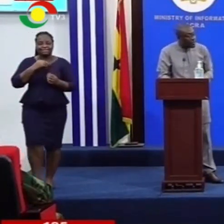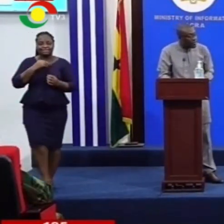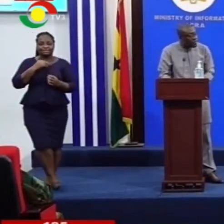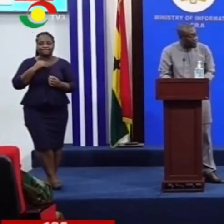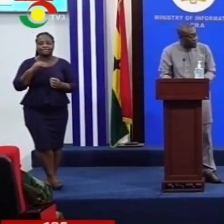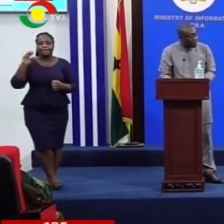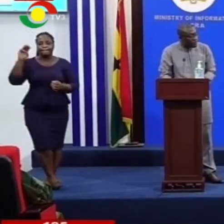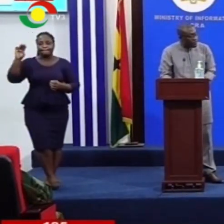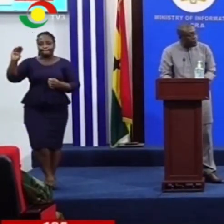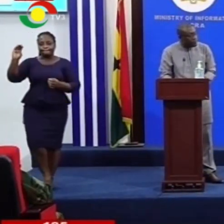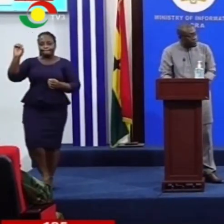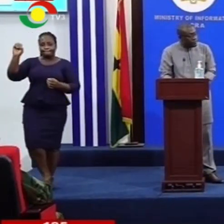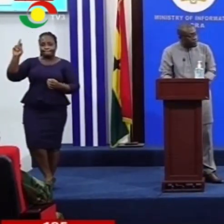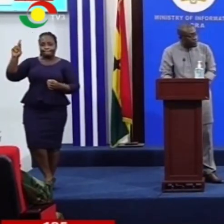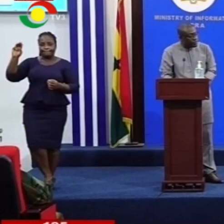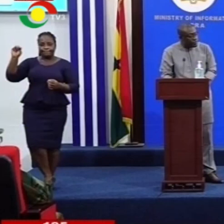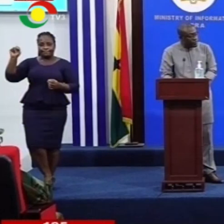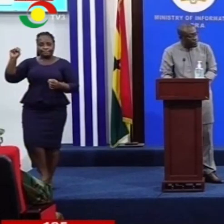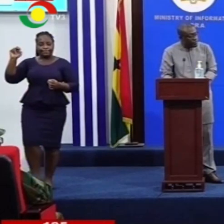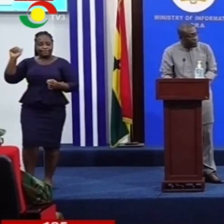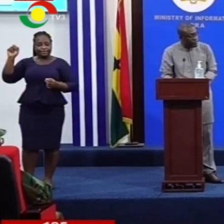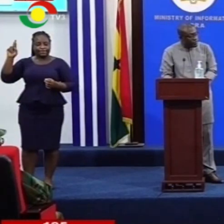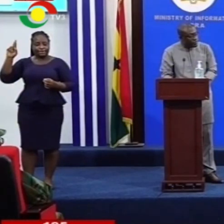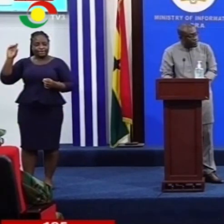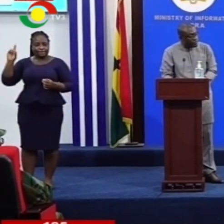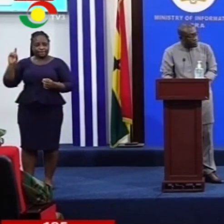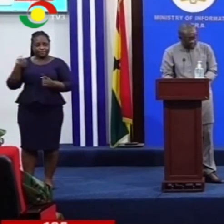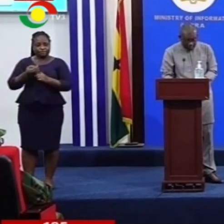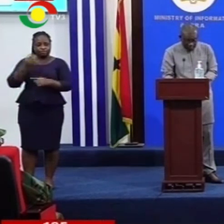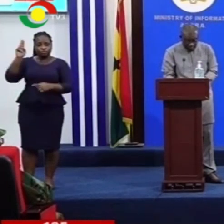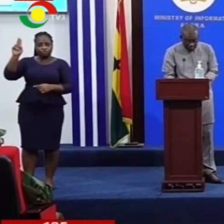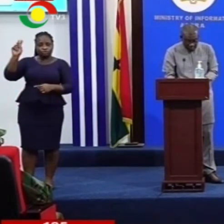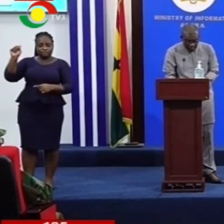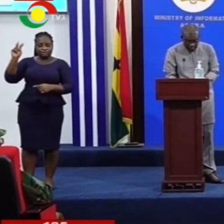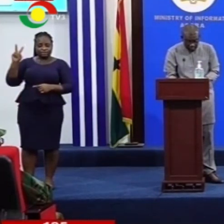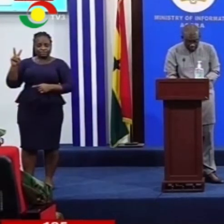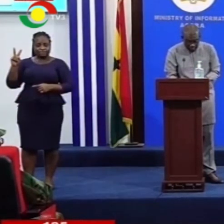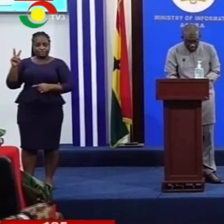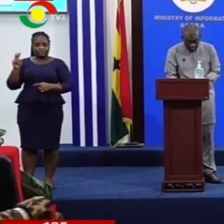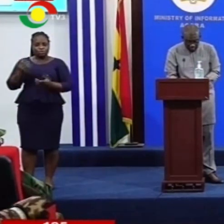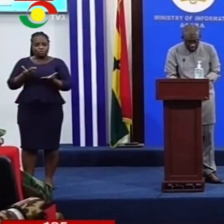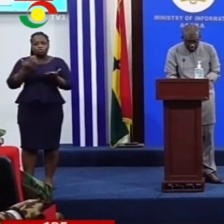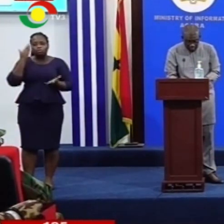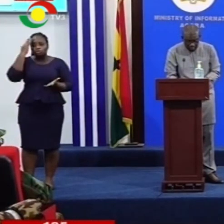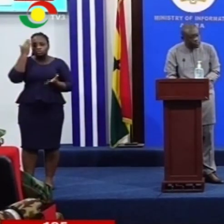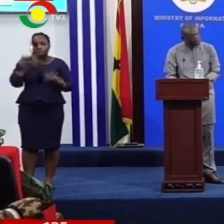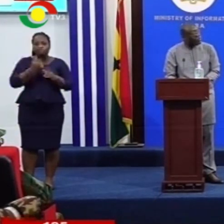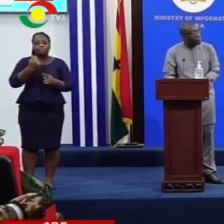Atu Arthur from UTV. Per se, find out fee. Yeah, mommy.